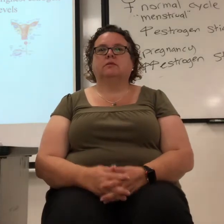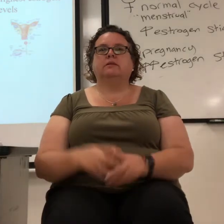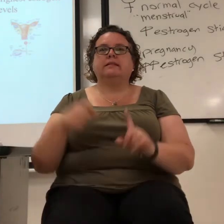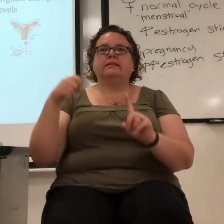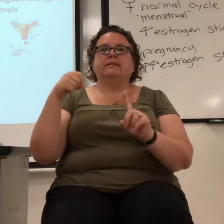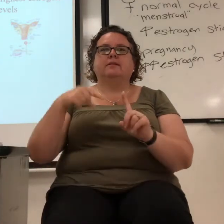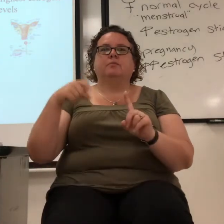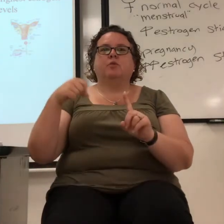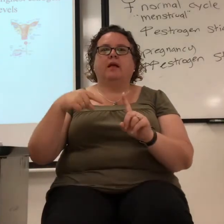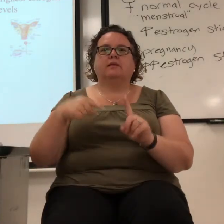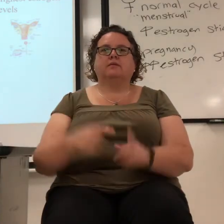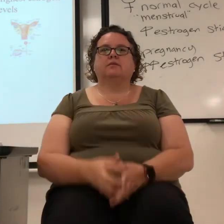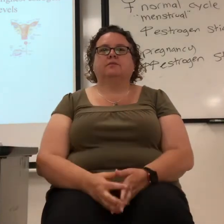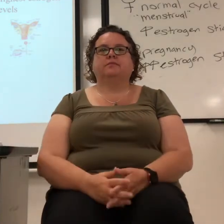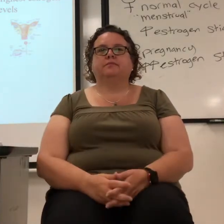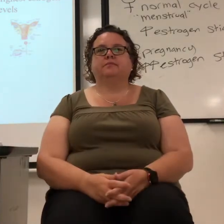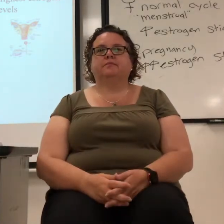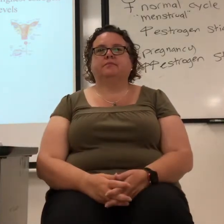Stimulates